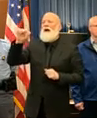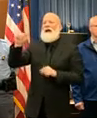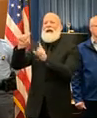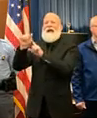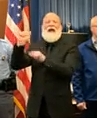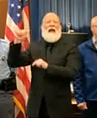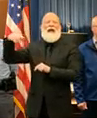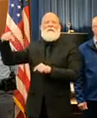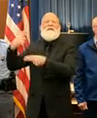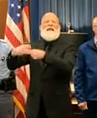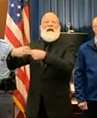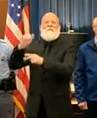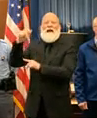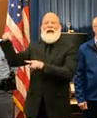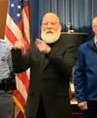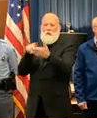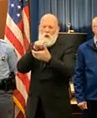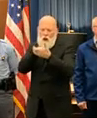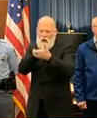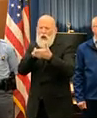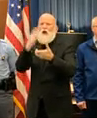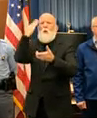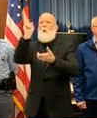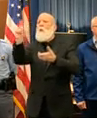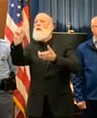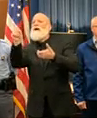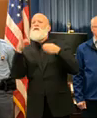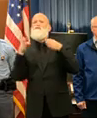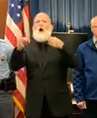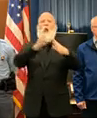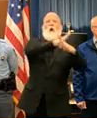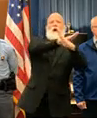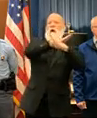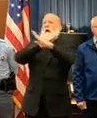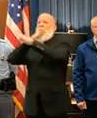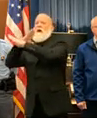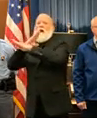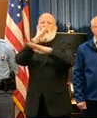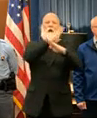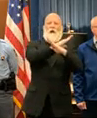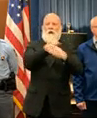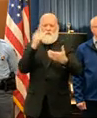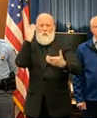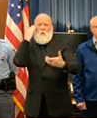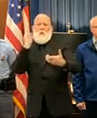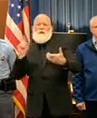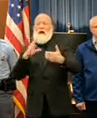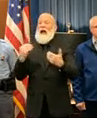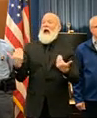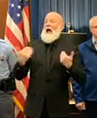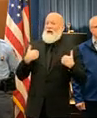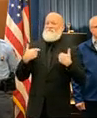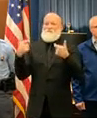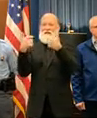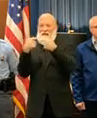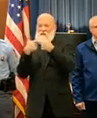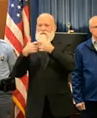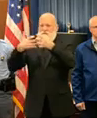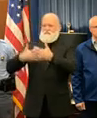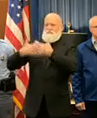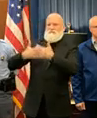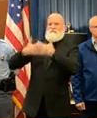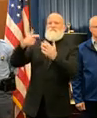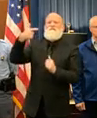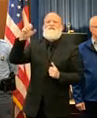do that. Make sure you take appropriate action. If you're going to utilize generators and things like that, make sure they're in a vented area, and make sure that